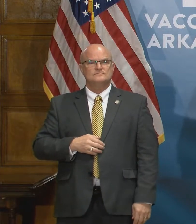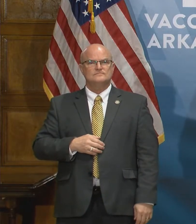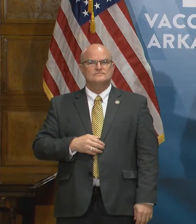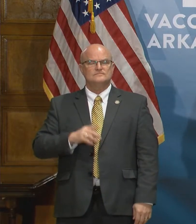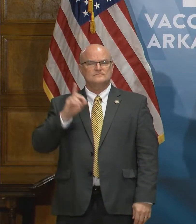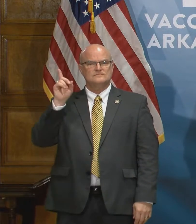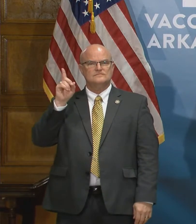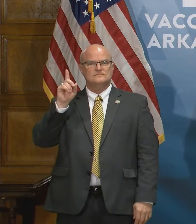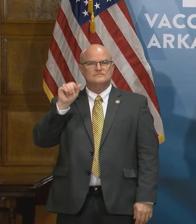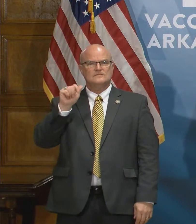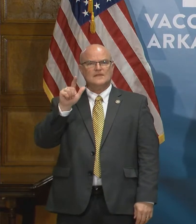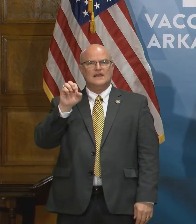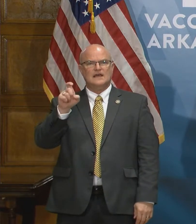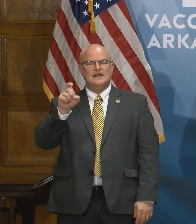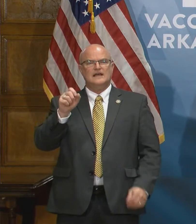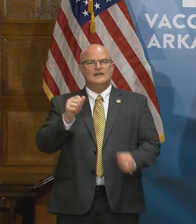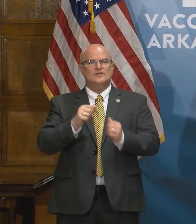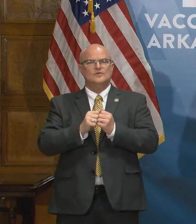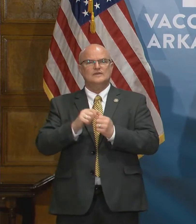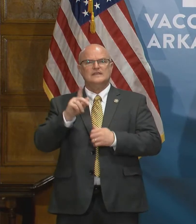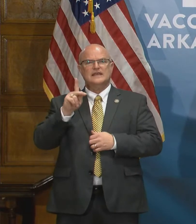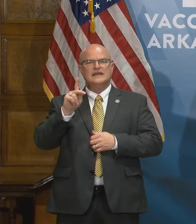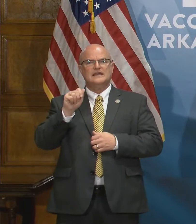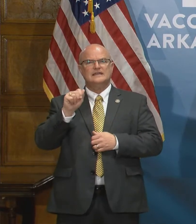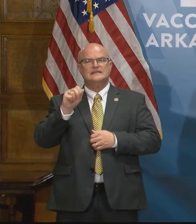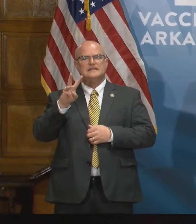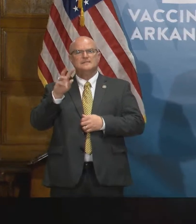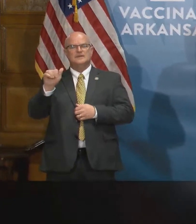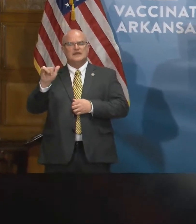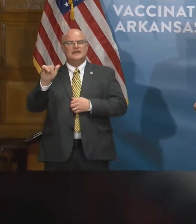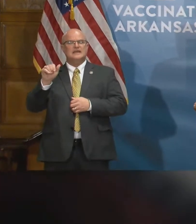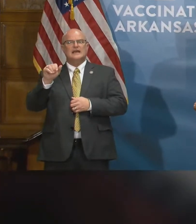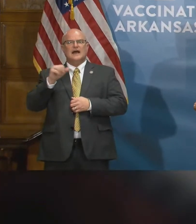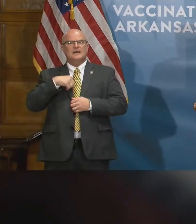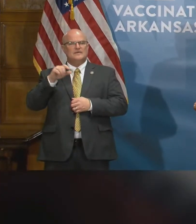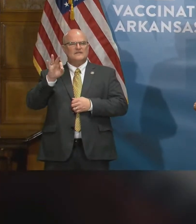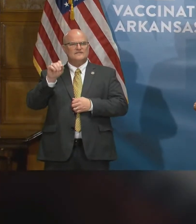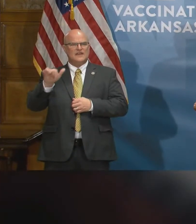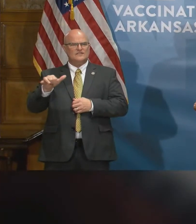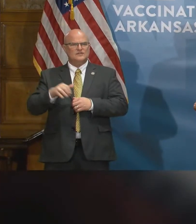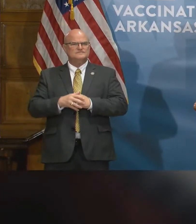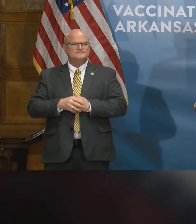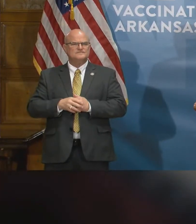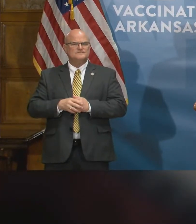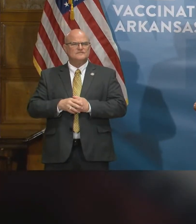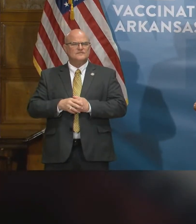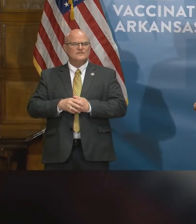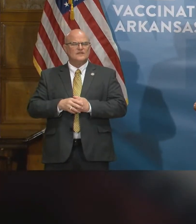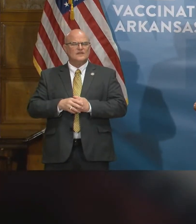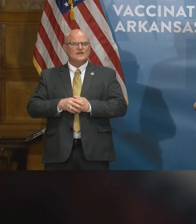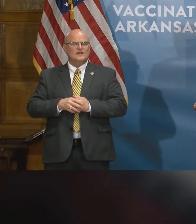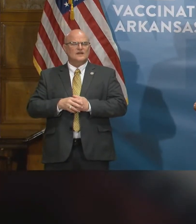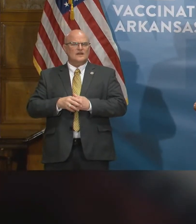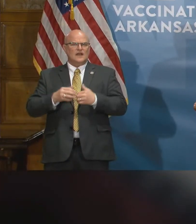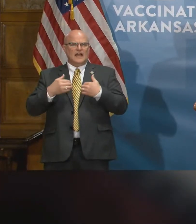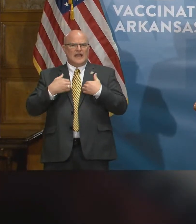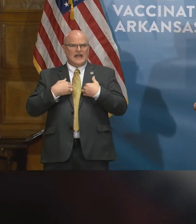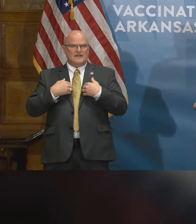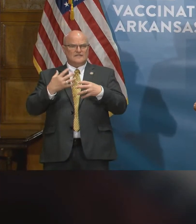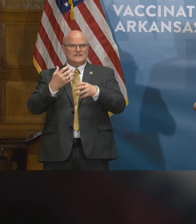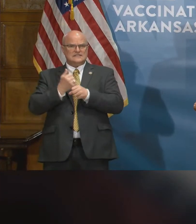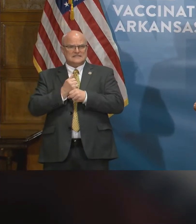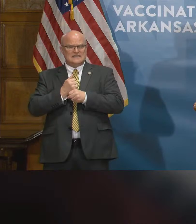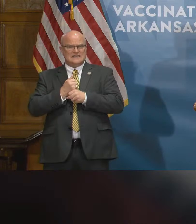Governor, this is Alex with KNWA. I'm in Fayetteville. We've heard from some pharmacies here that they're still not having received the